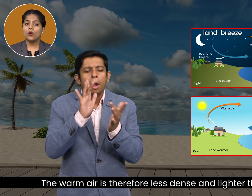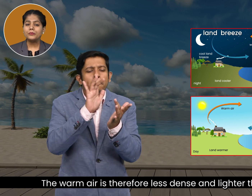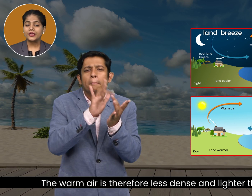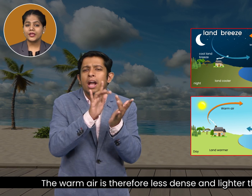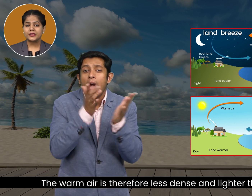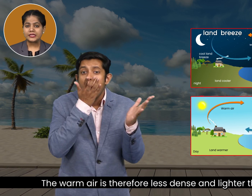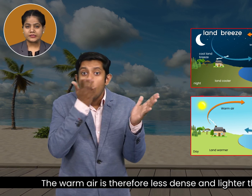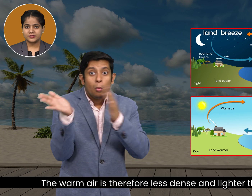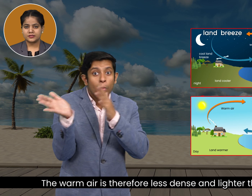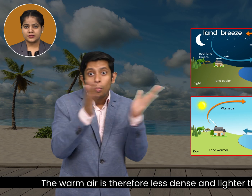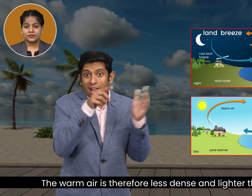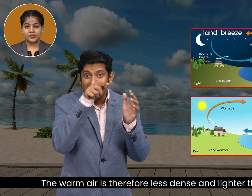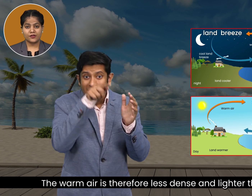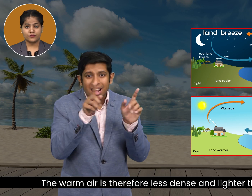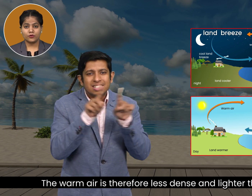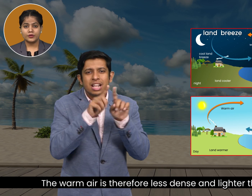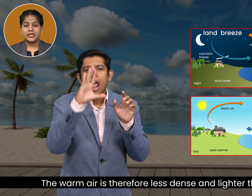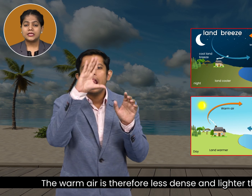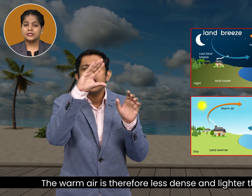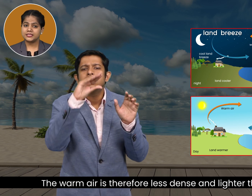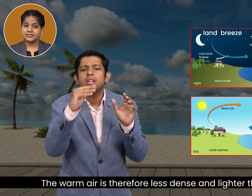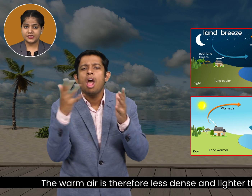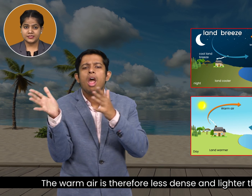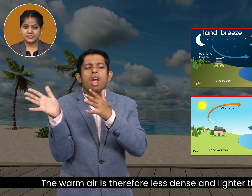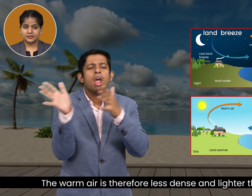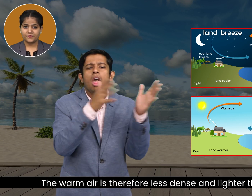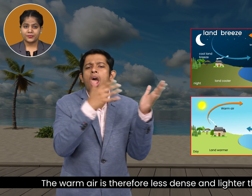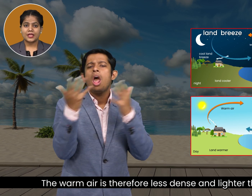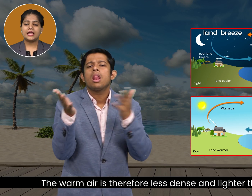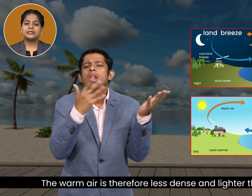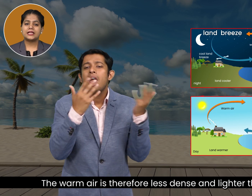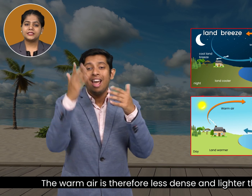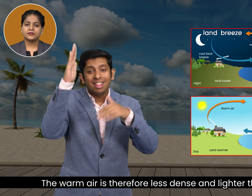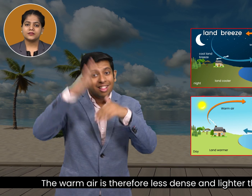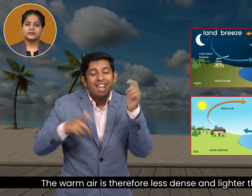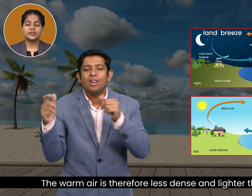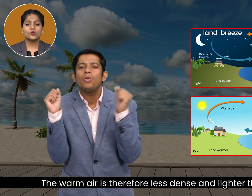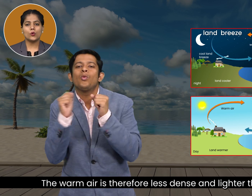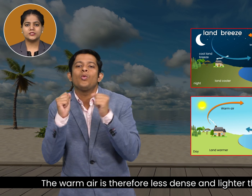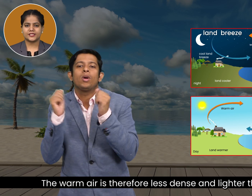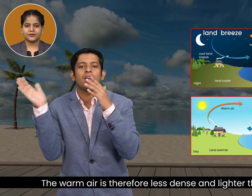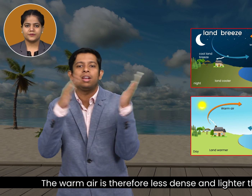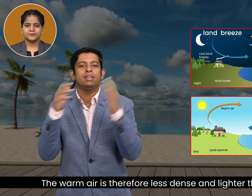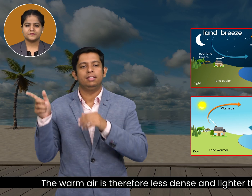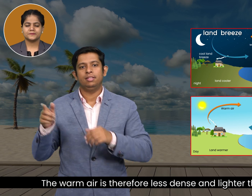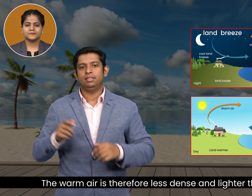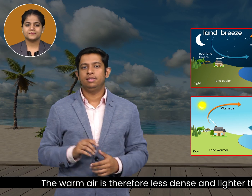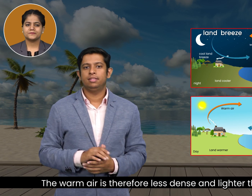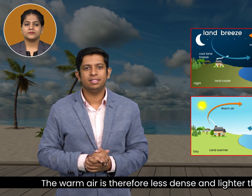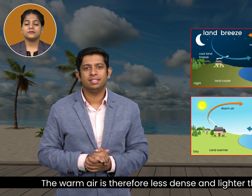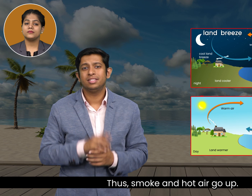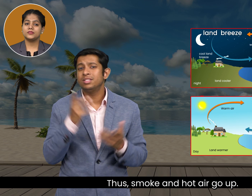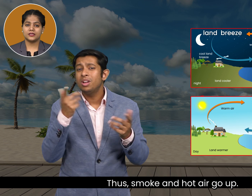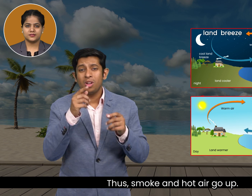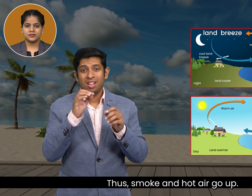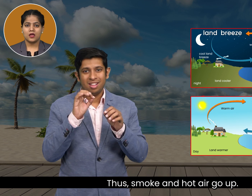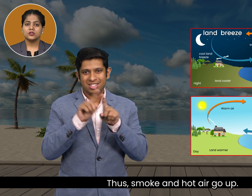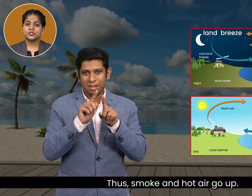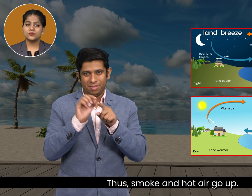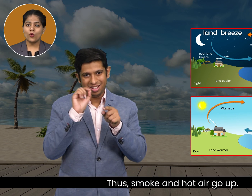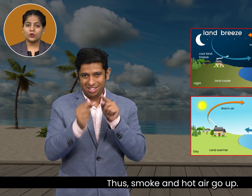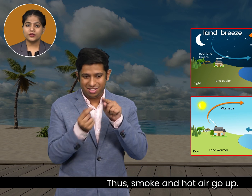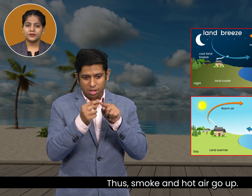The warm air is, therefore, less dense and lighter than cold air.